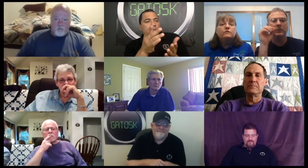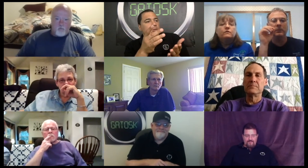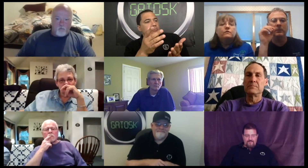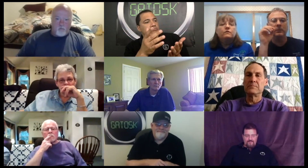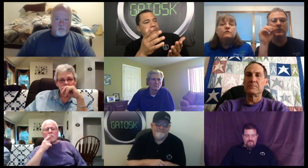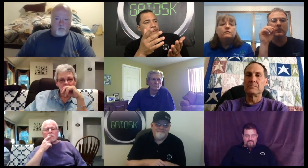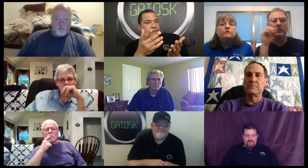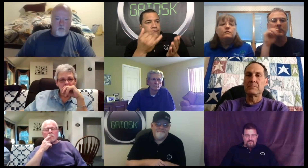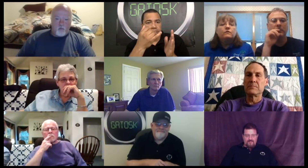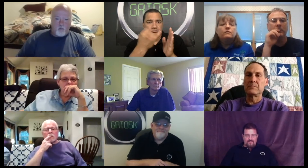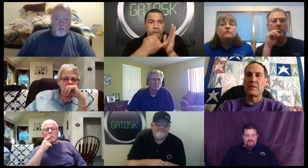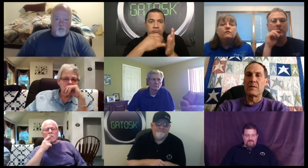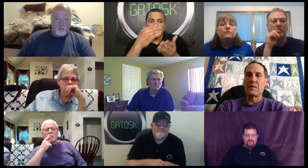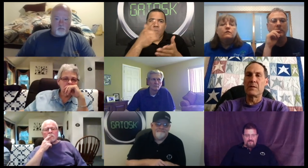if you're motivated and you want to